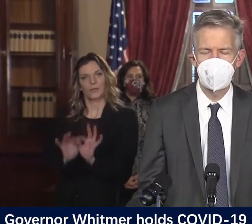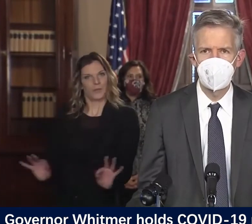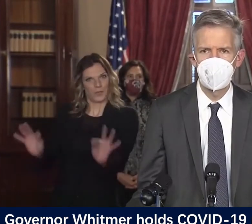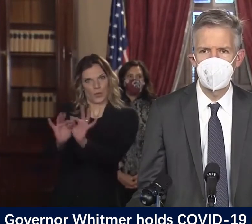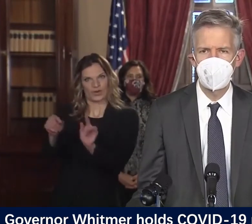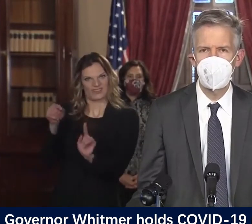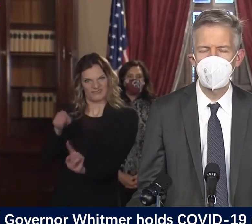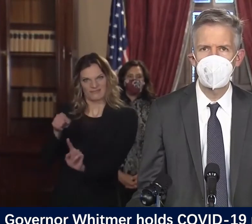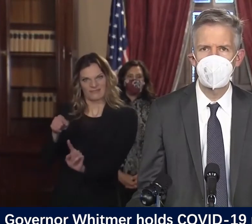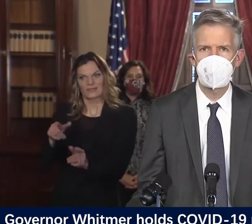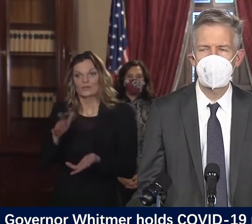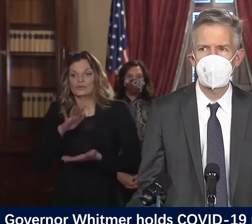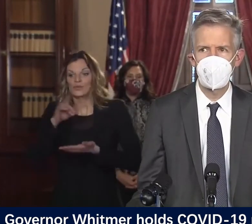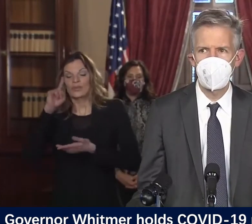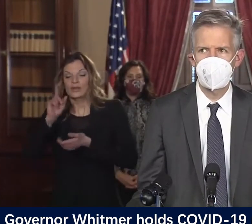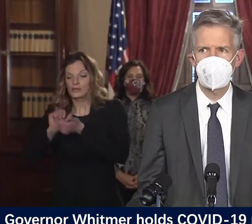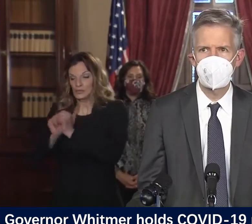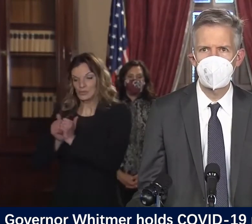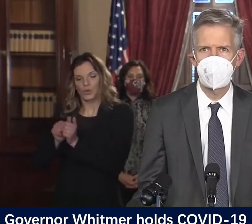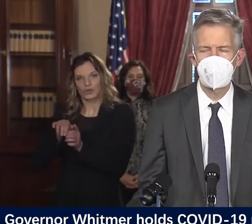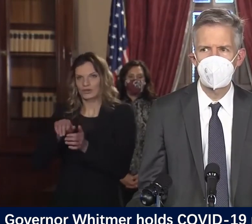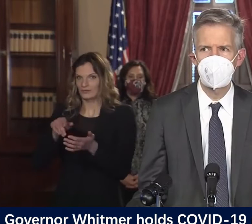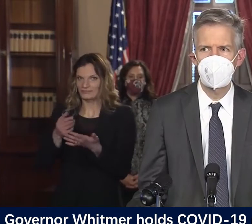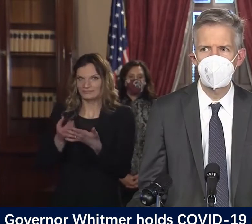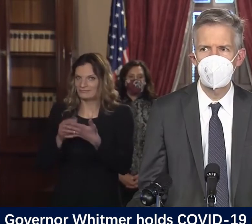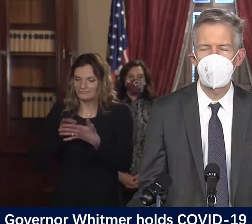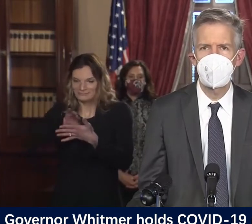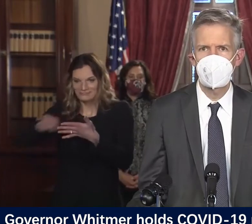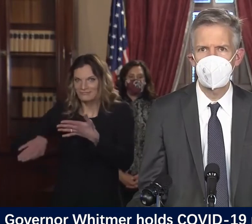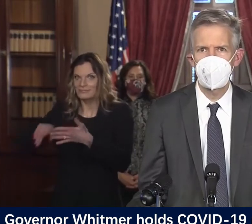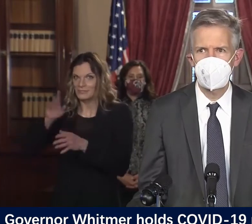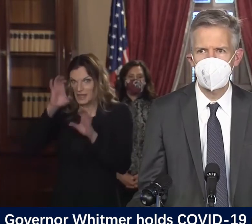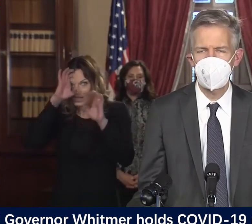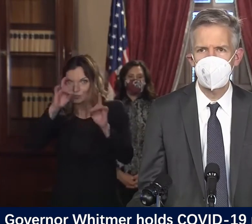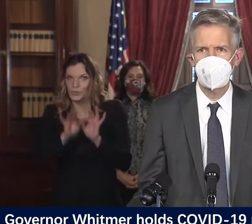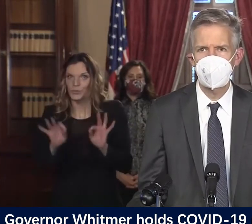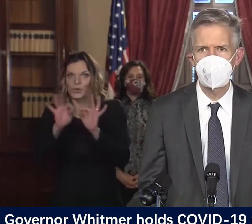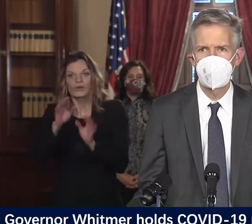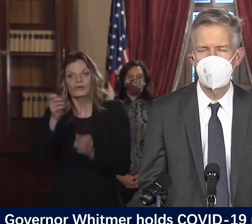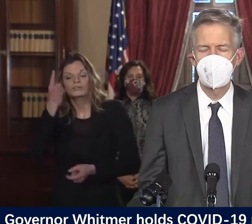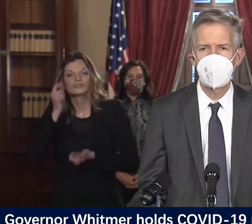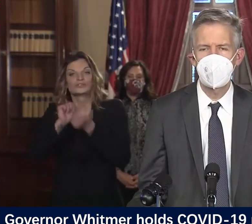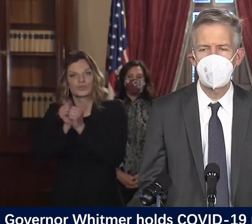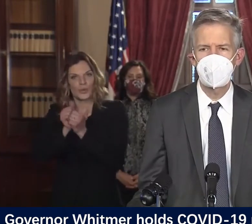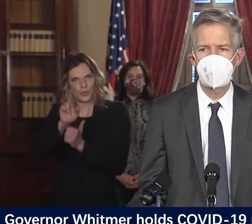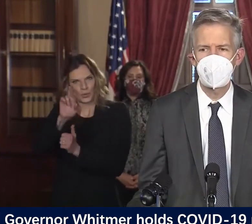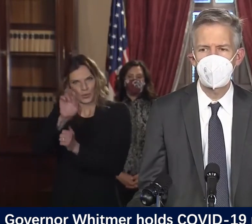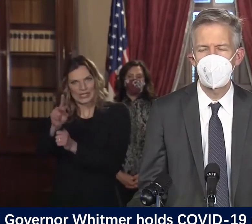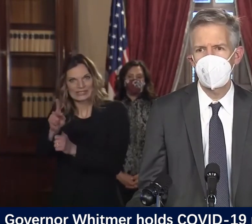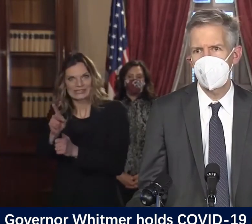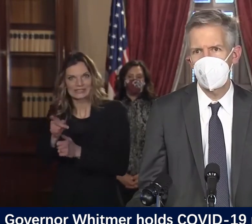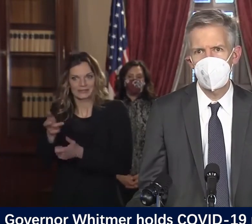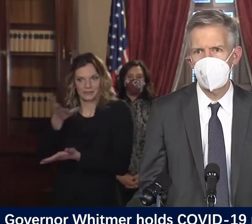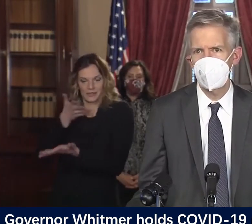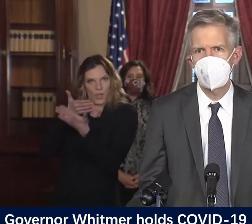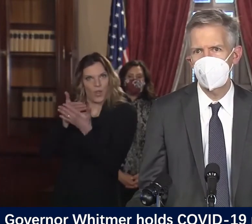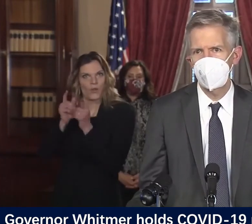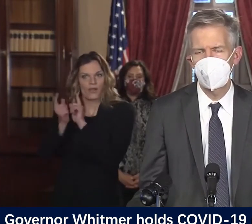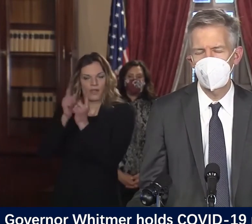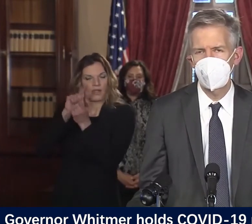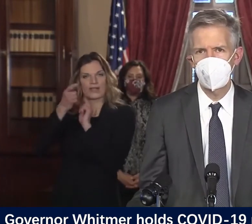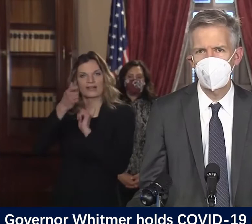that. I think when it comes to sports, there's a range of risk levels. And so at one end, you